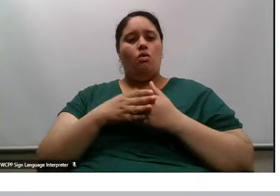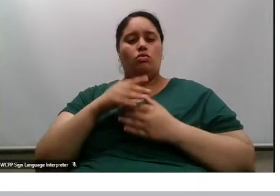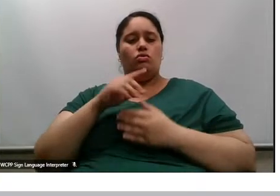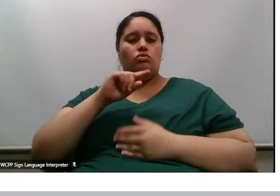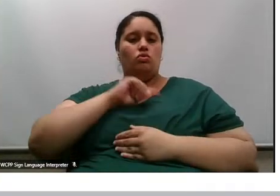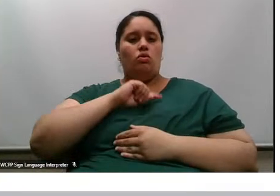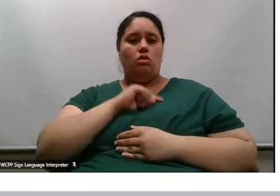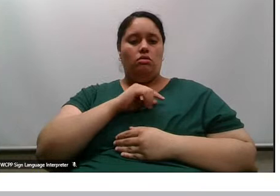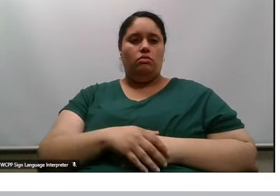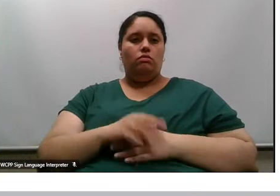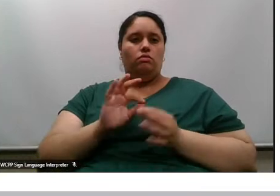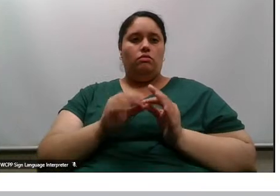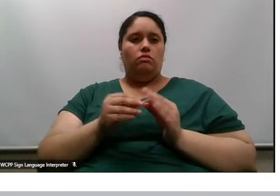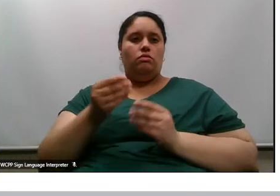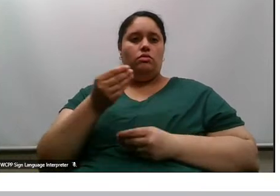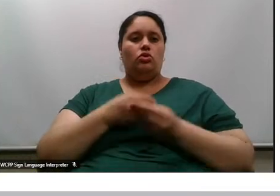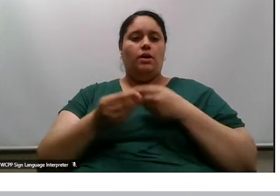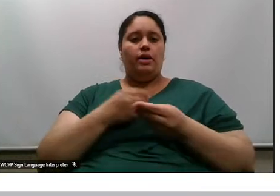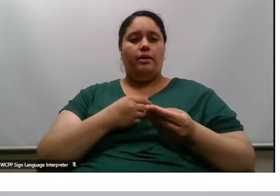with.